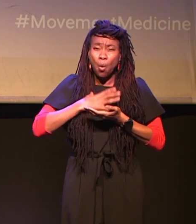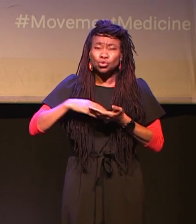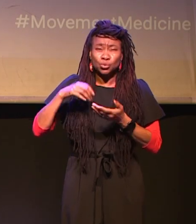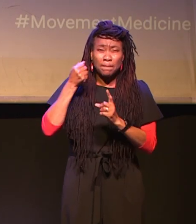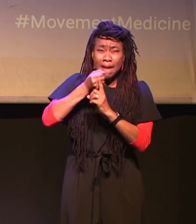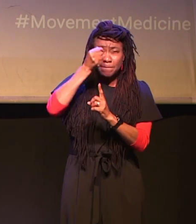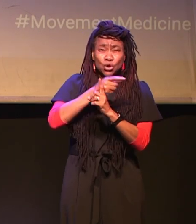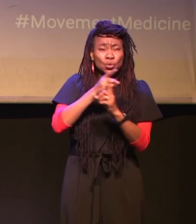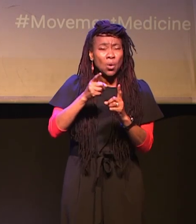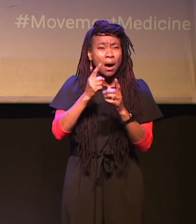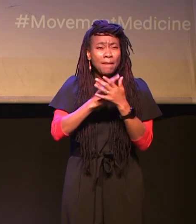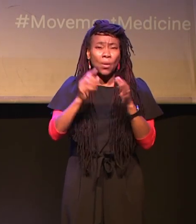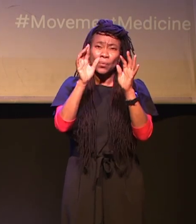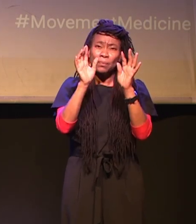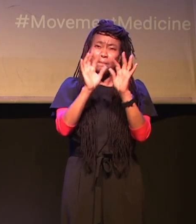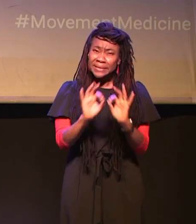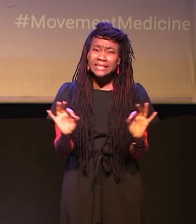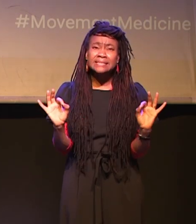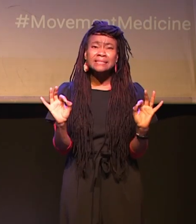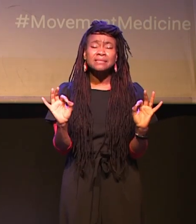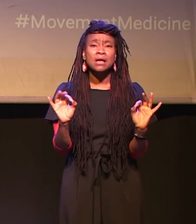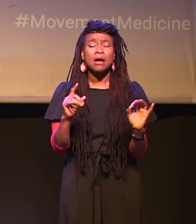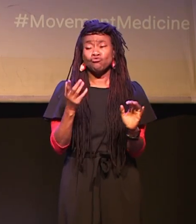someone recently, it's like